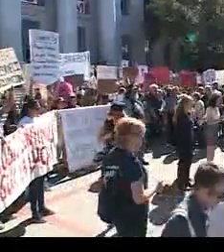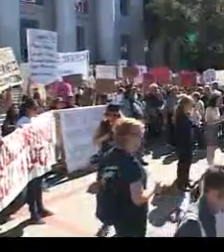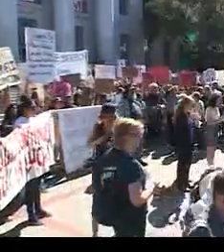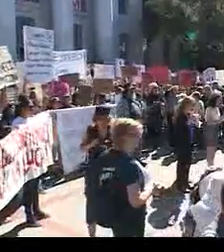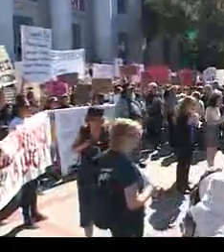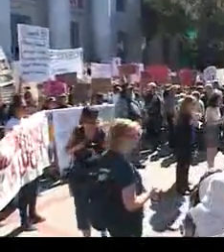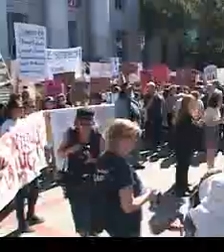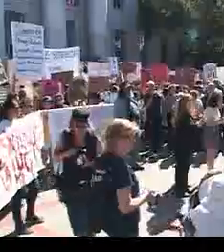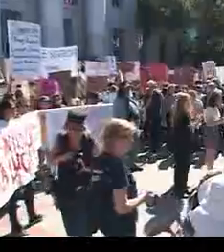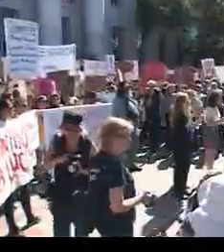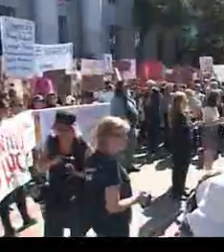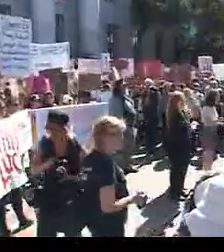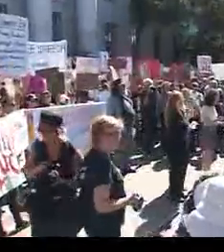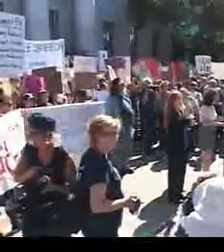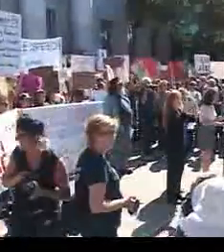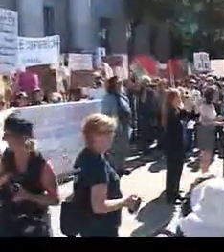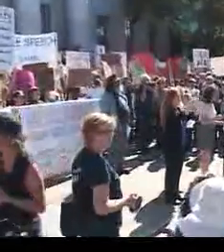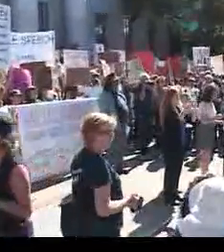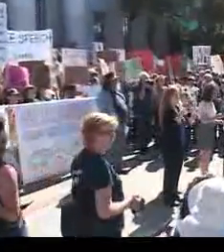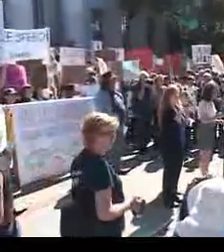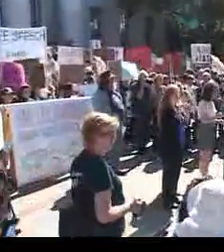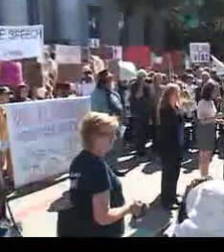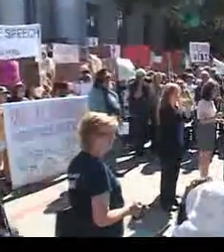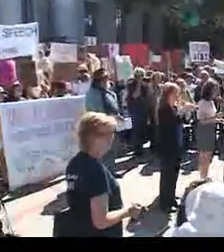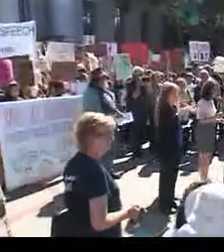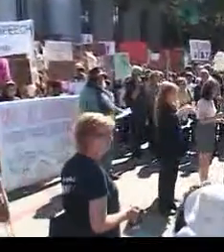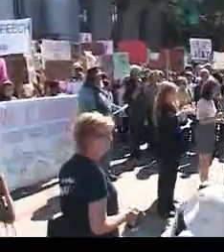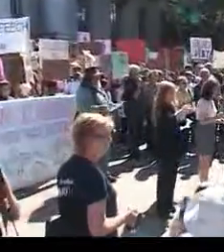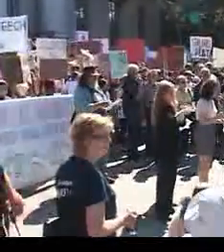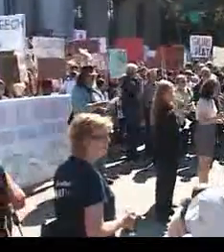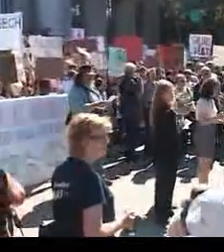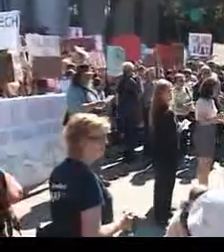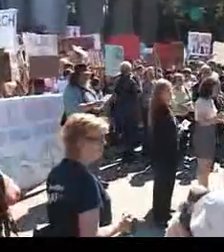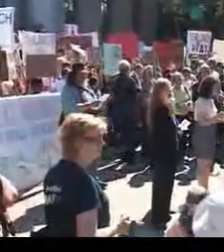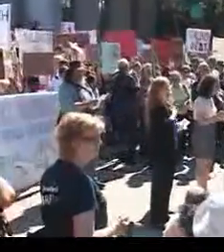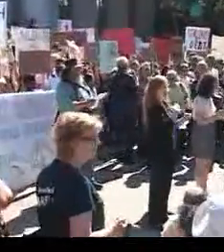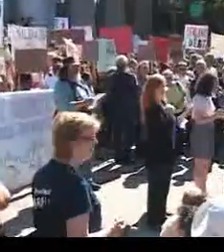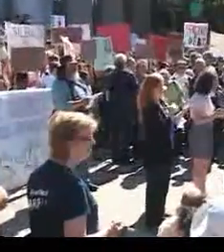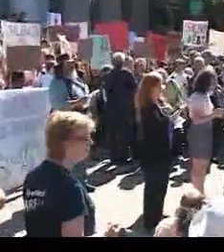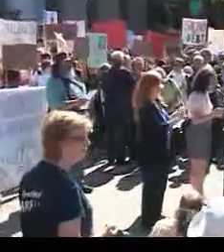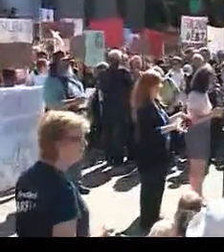our administration continues to dismiss many of our concerns.